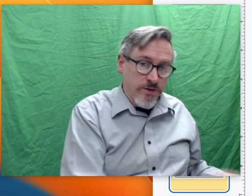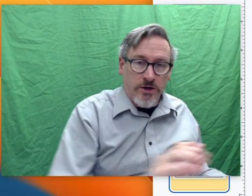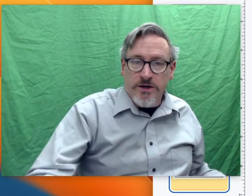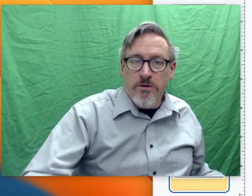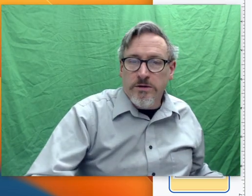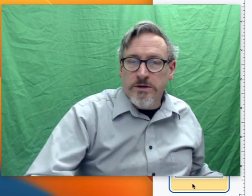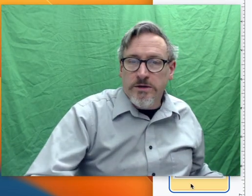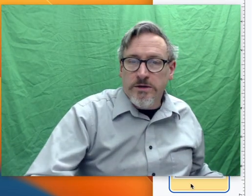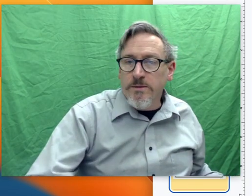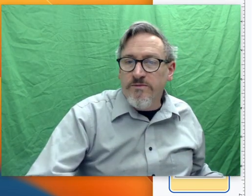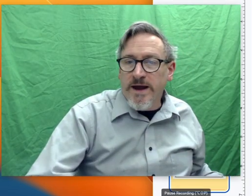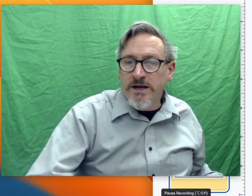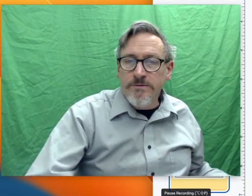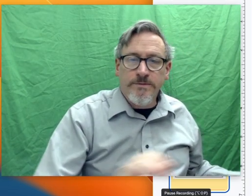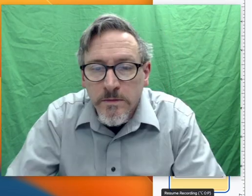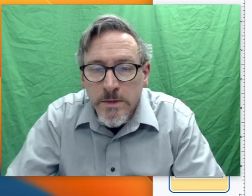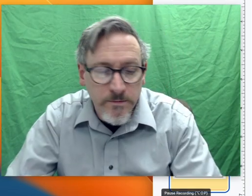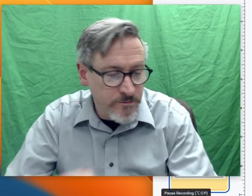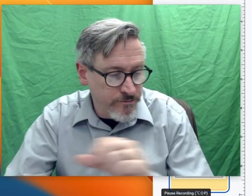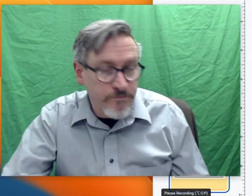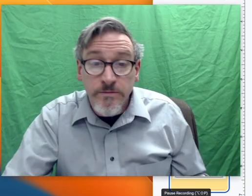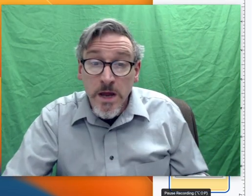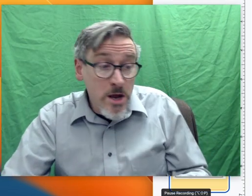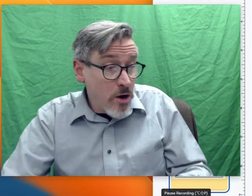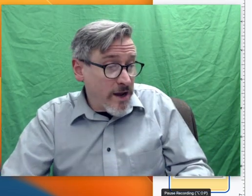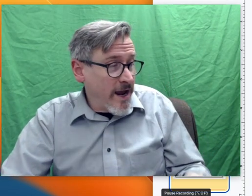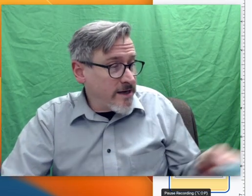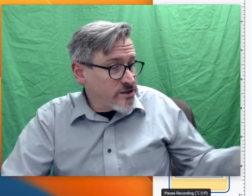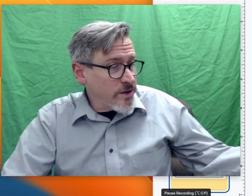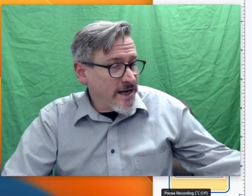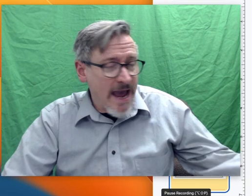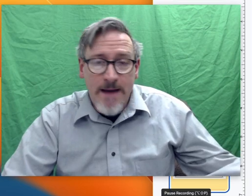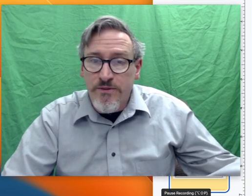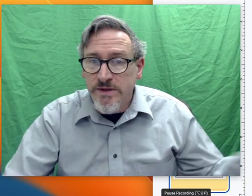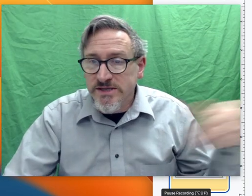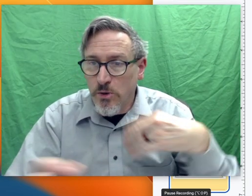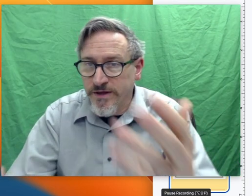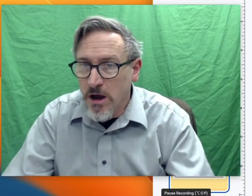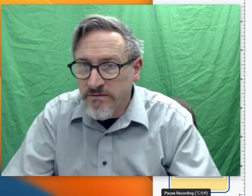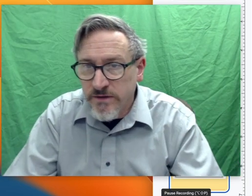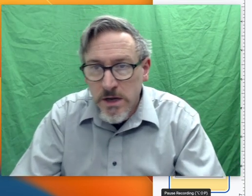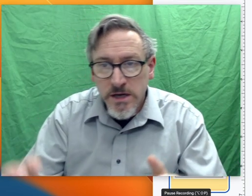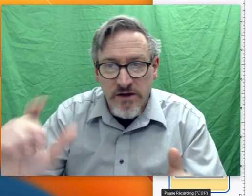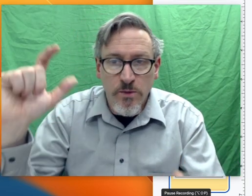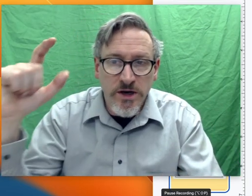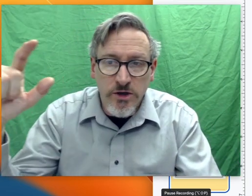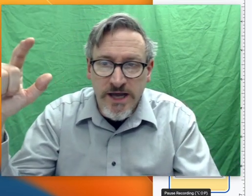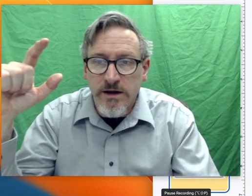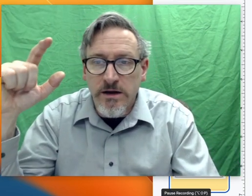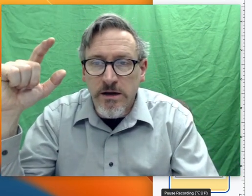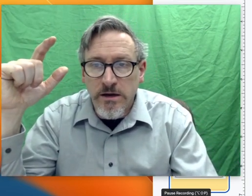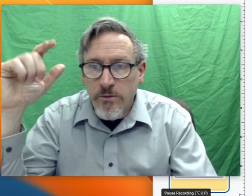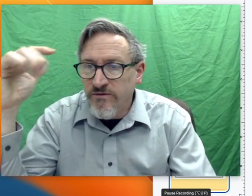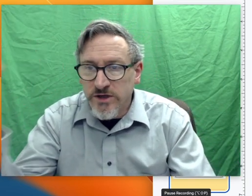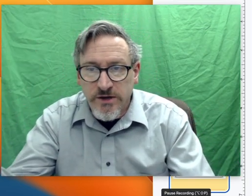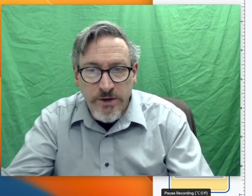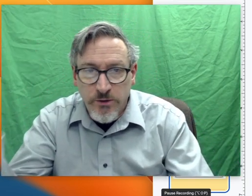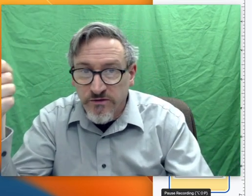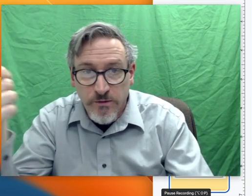just want to look at, hold on, let me move back here. Okay, and to sort of cap this whole thing off, now if we want to look at,